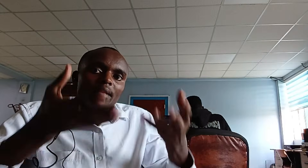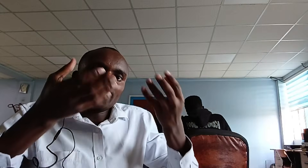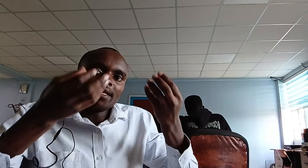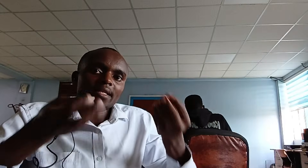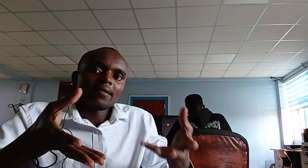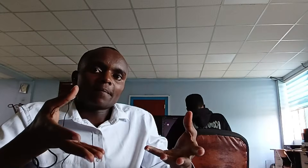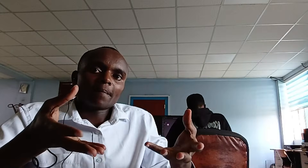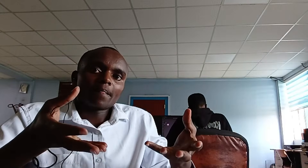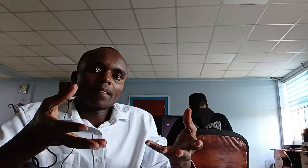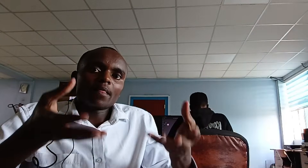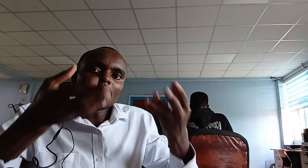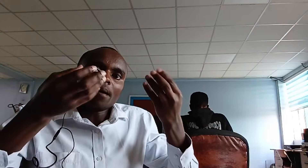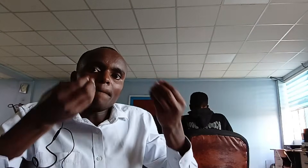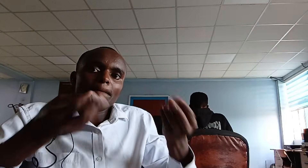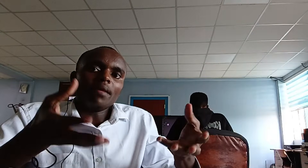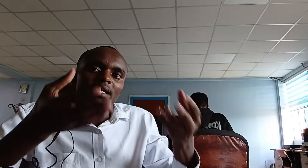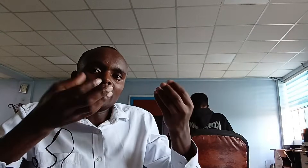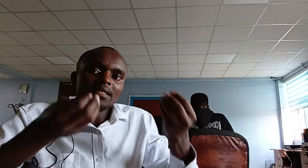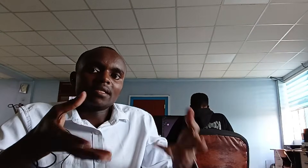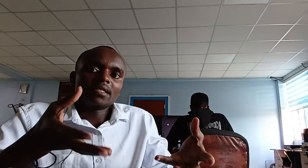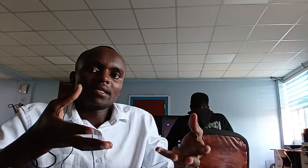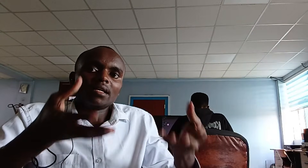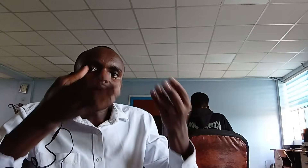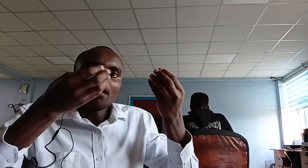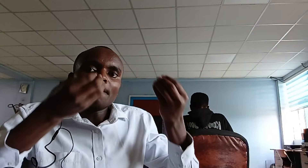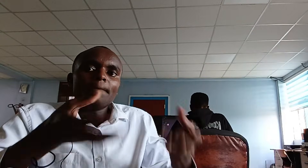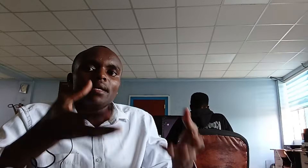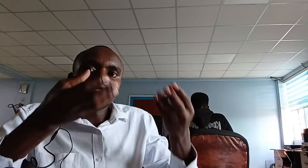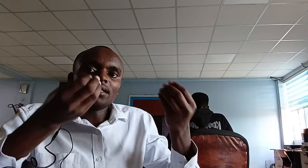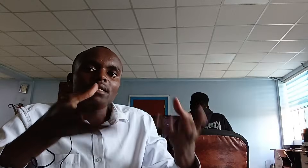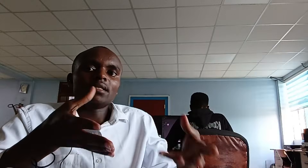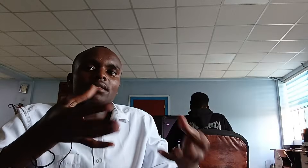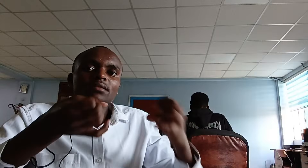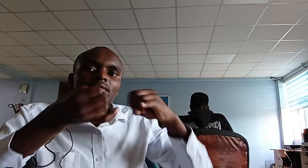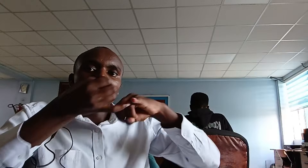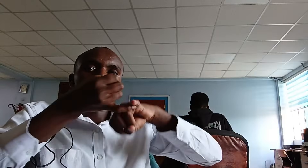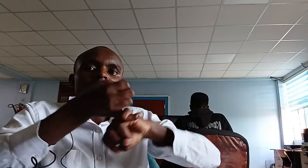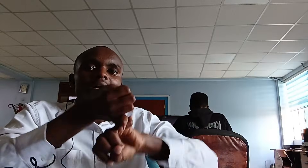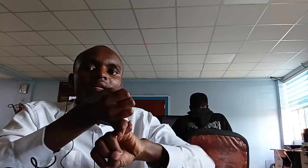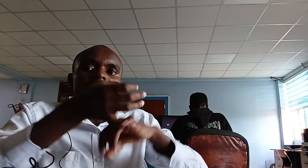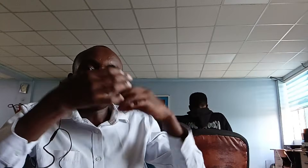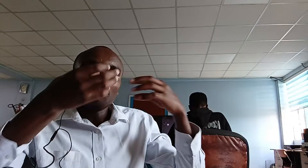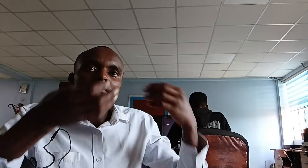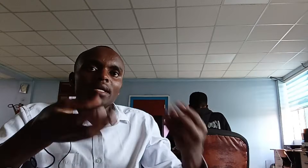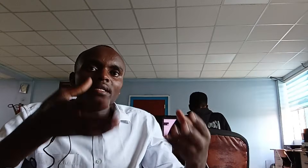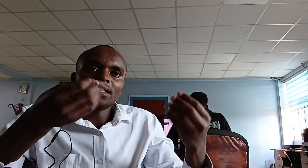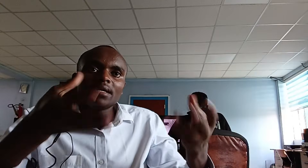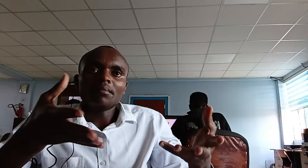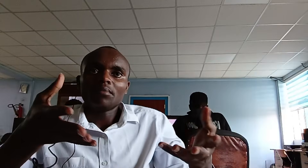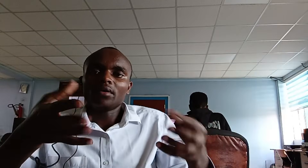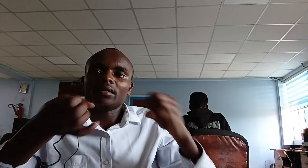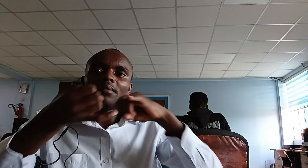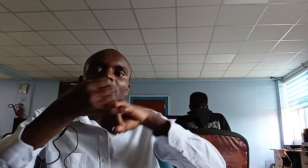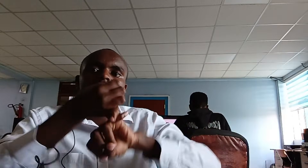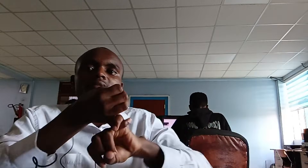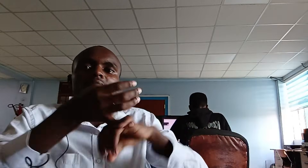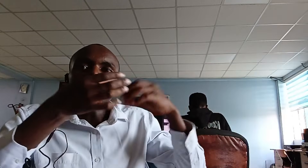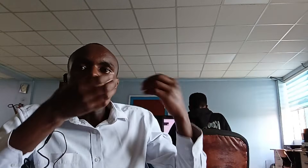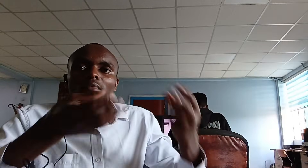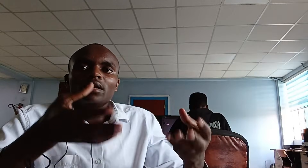Many, many, many. So it's marry, many. Polygamous,